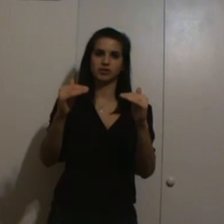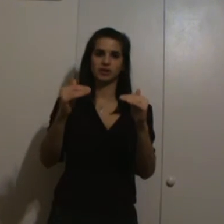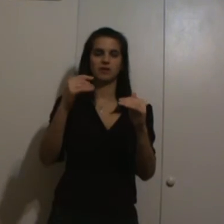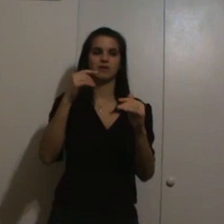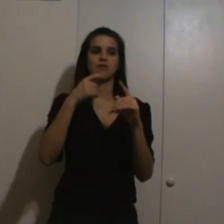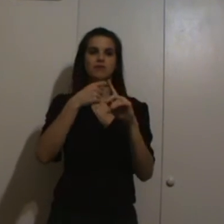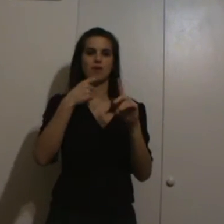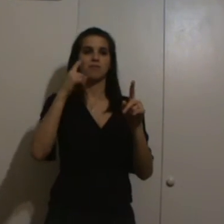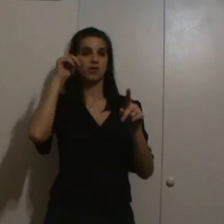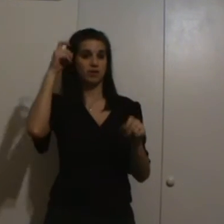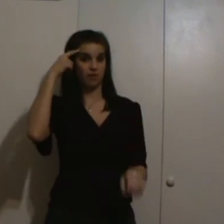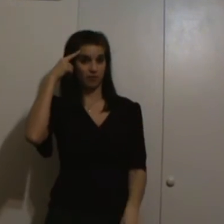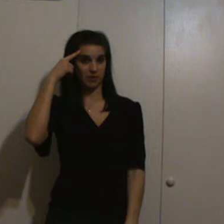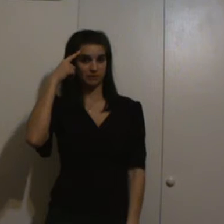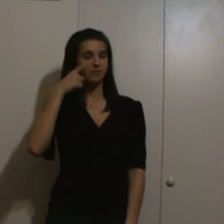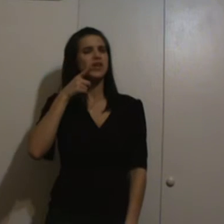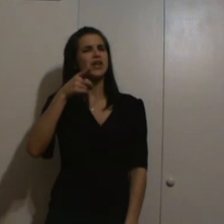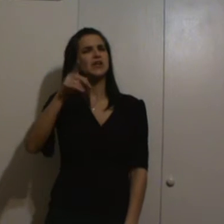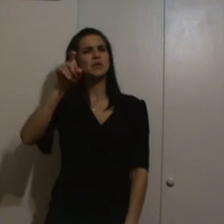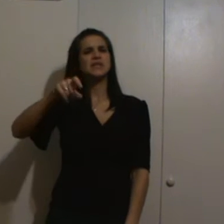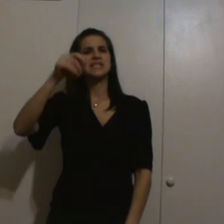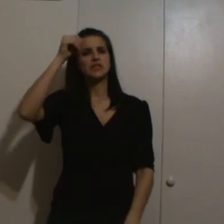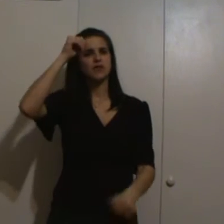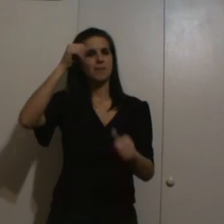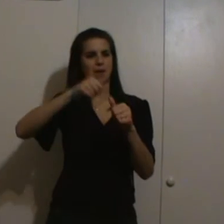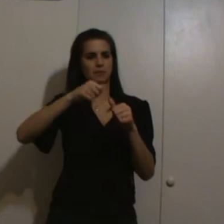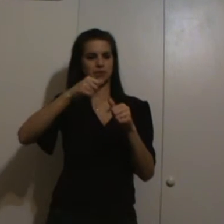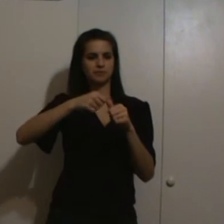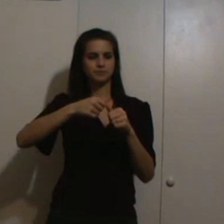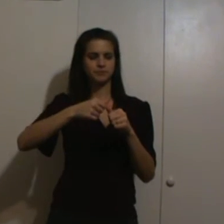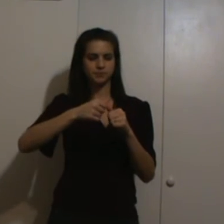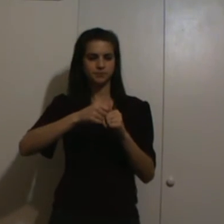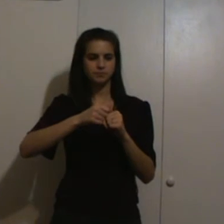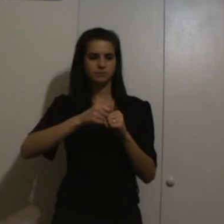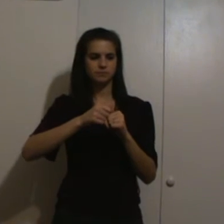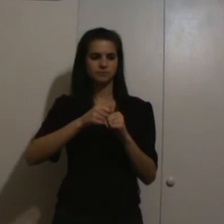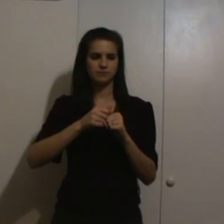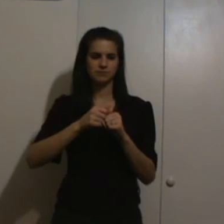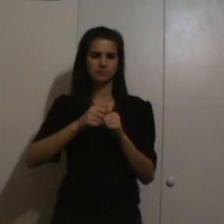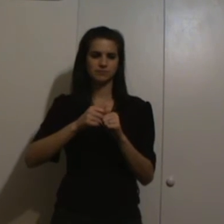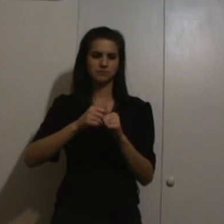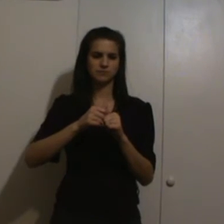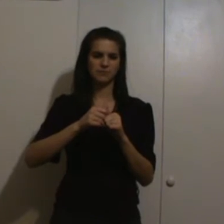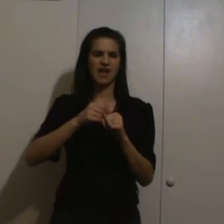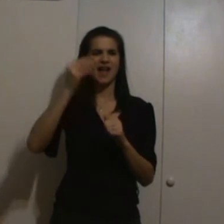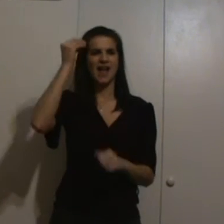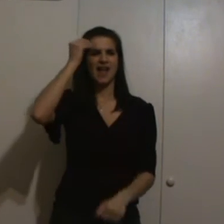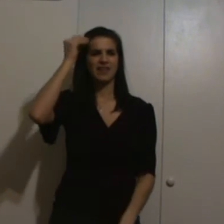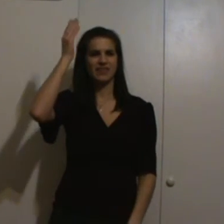mind that how much do we restrict business? How much do we regulate?